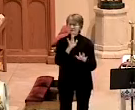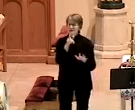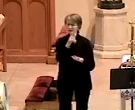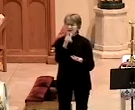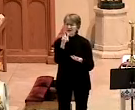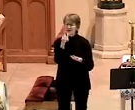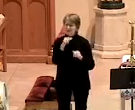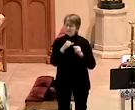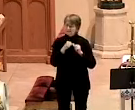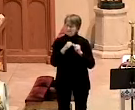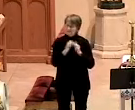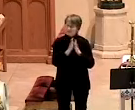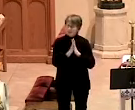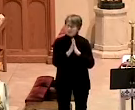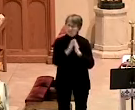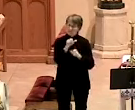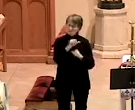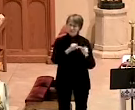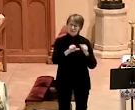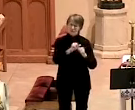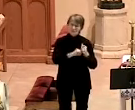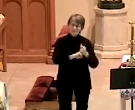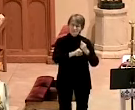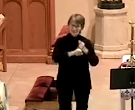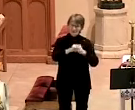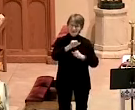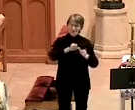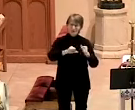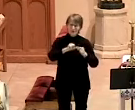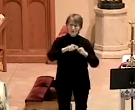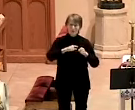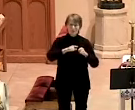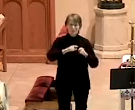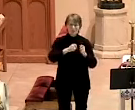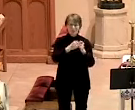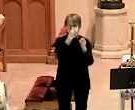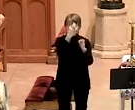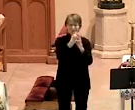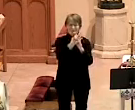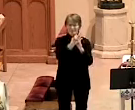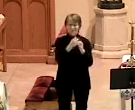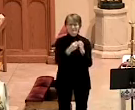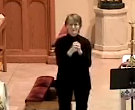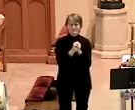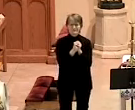let's keep praying for each other and supporting one another in the faith.